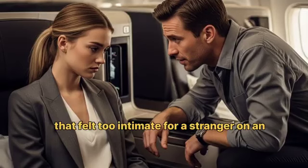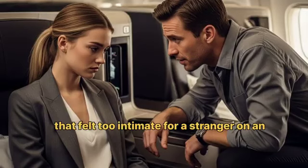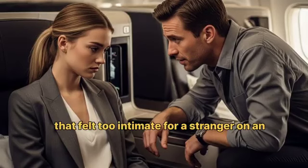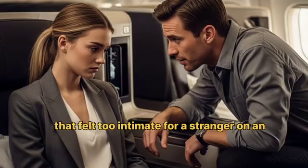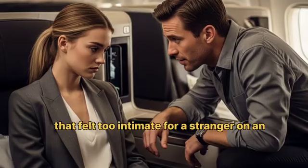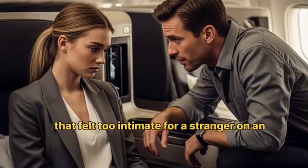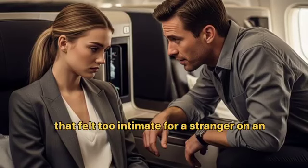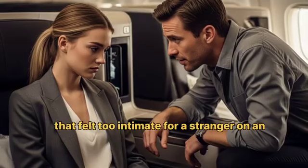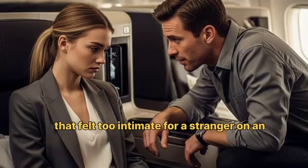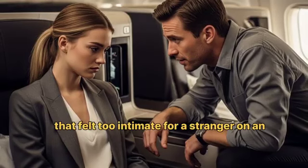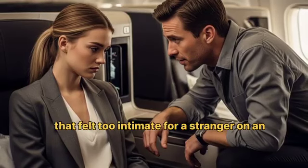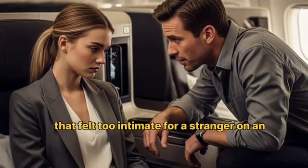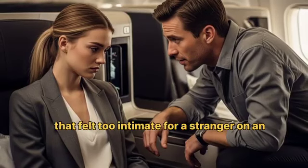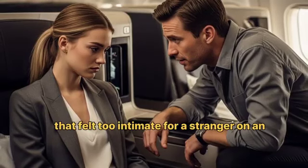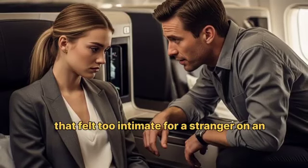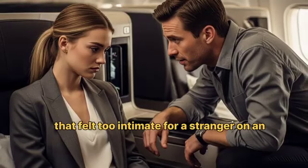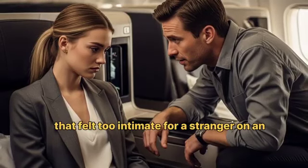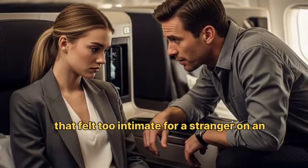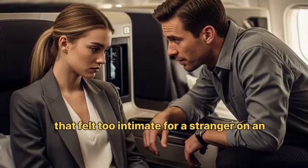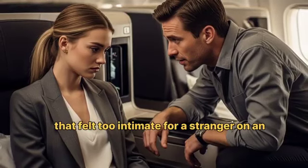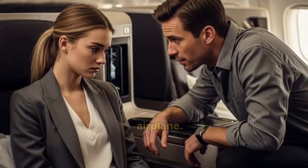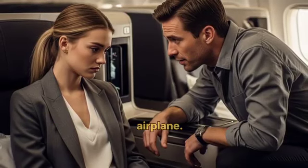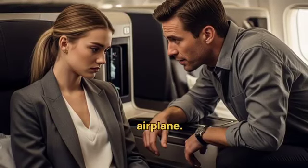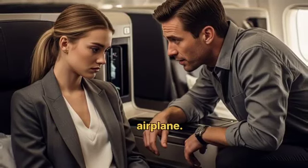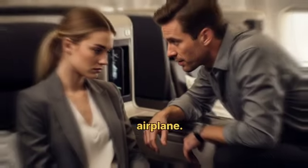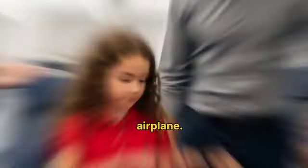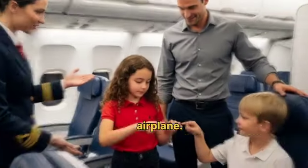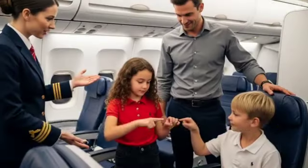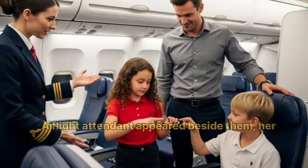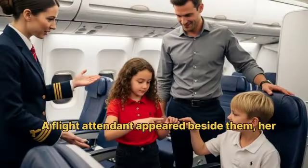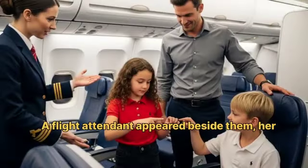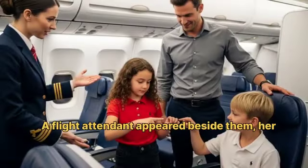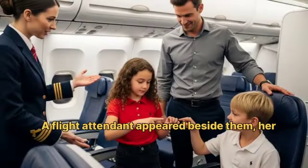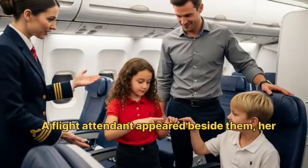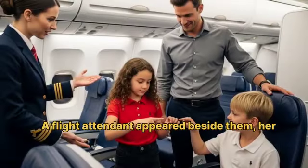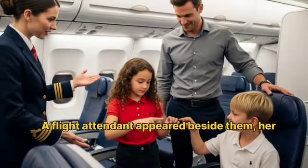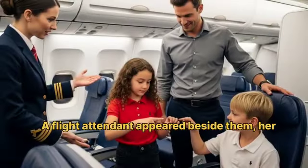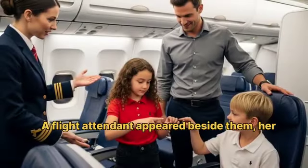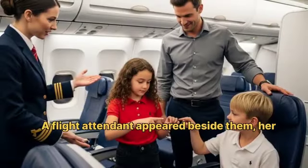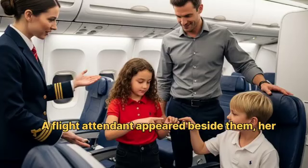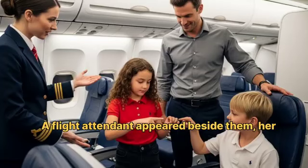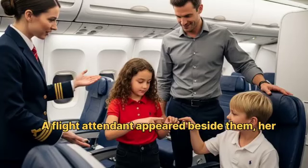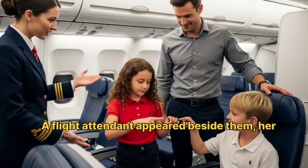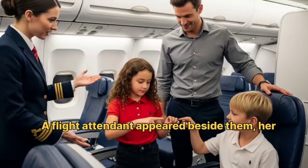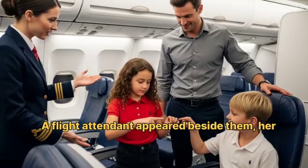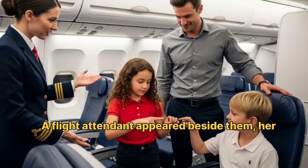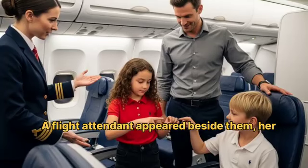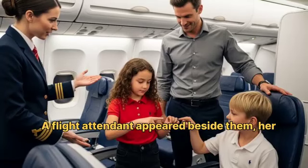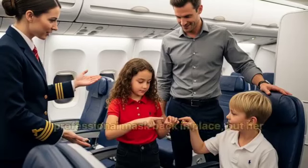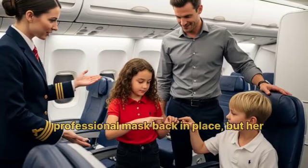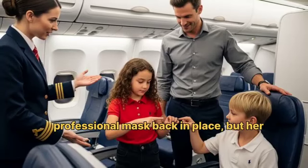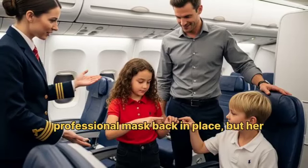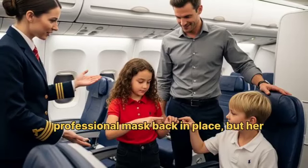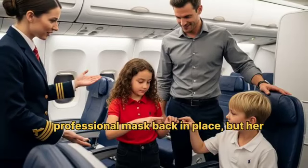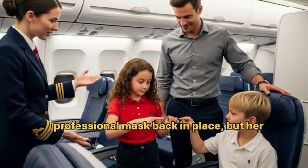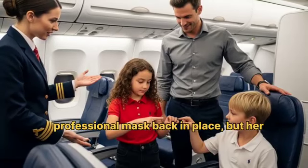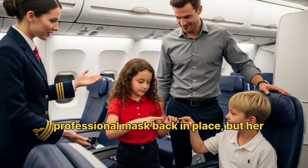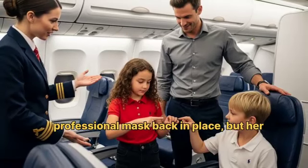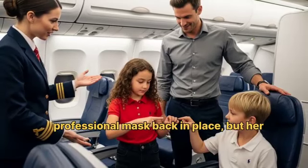that felt too intimate for a stranger on an airplane. A flight attendant appeared beside them, her professional mask back in